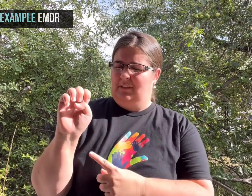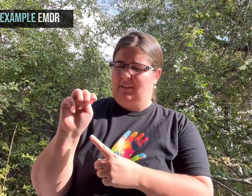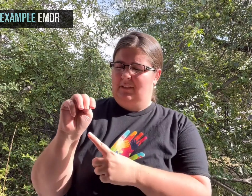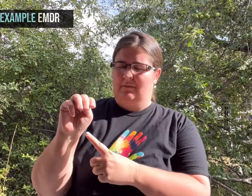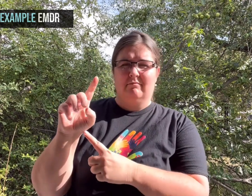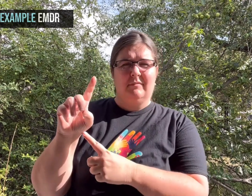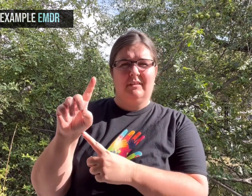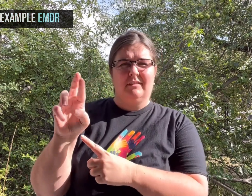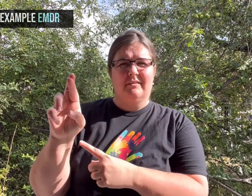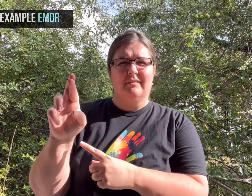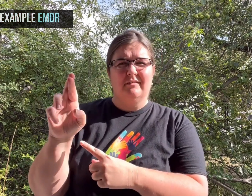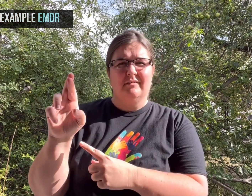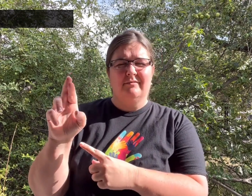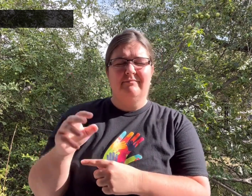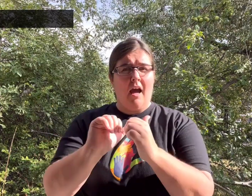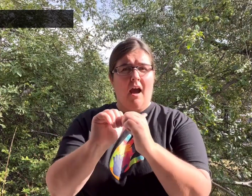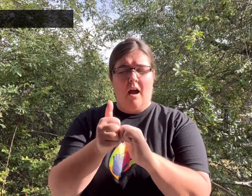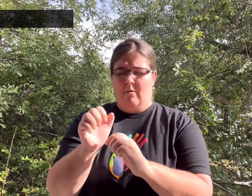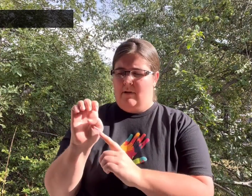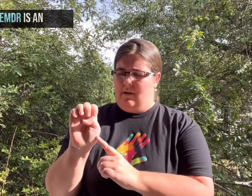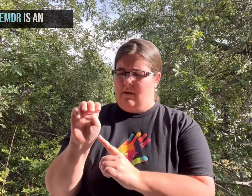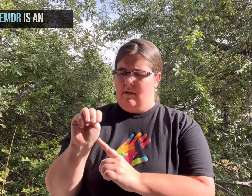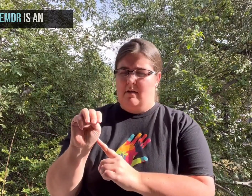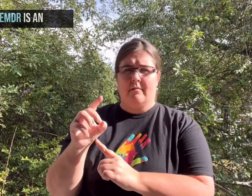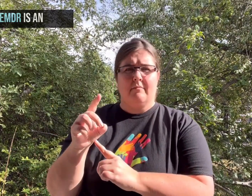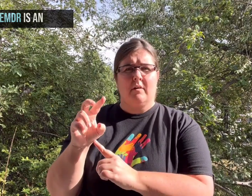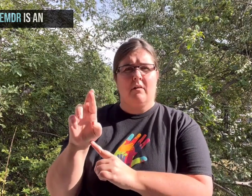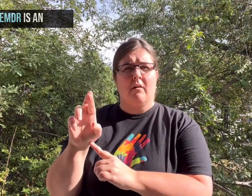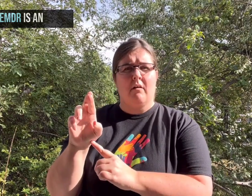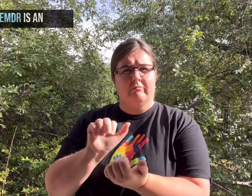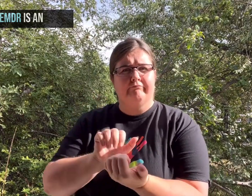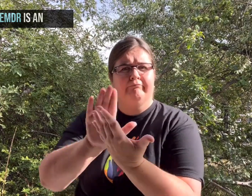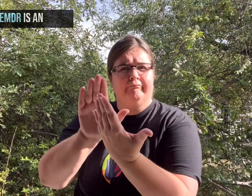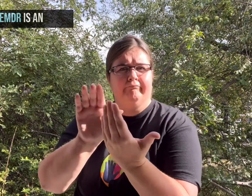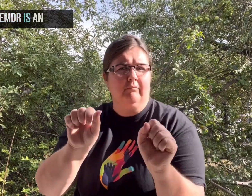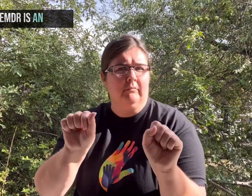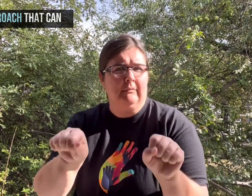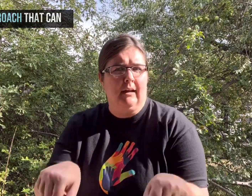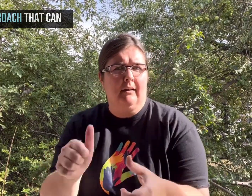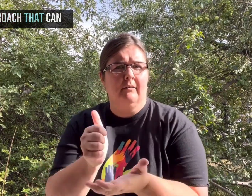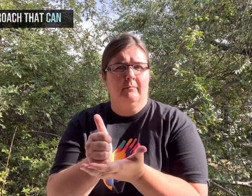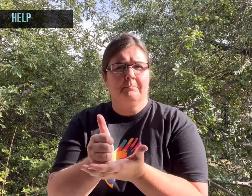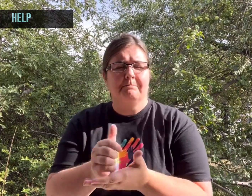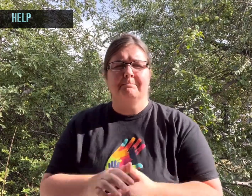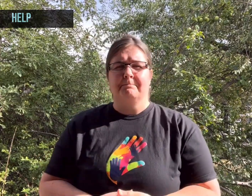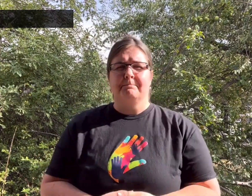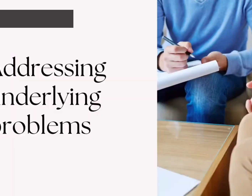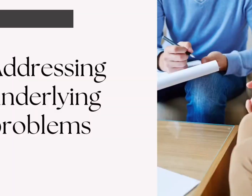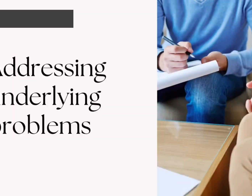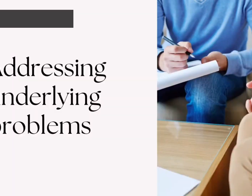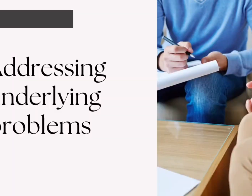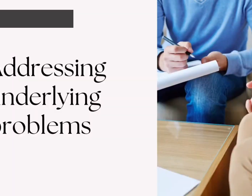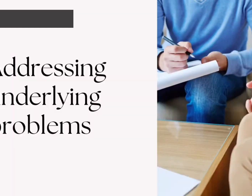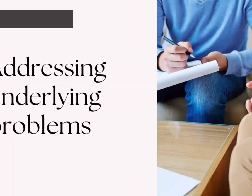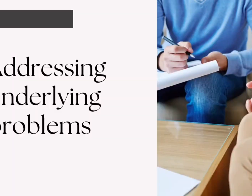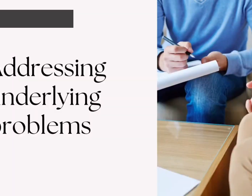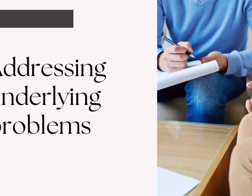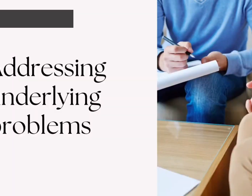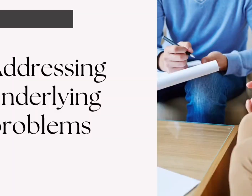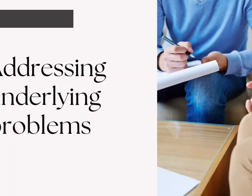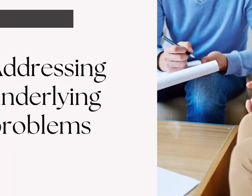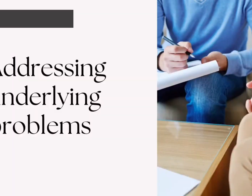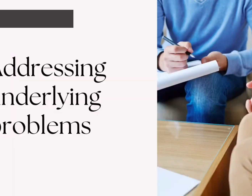For example, EMDR. EMDR is an approach that can help.